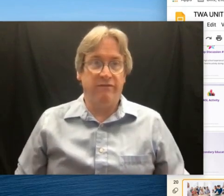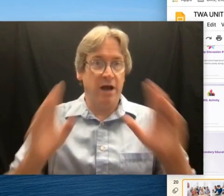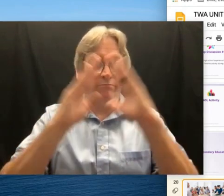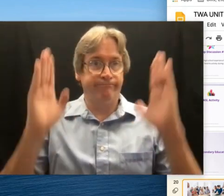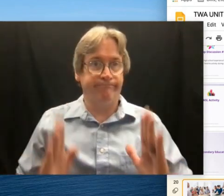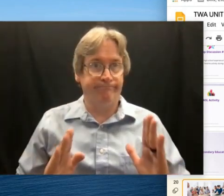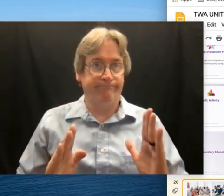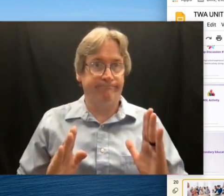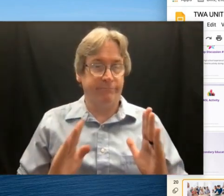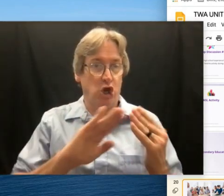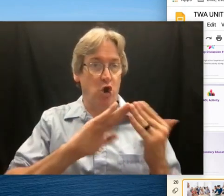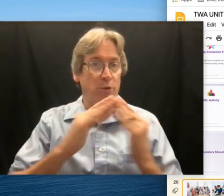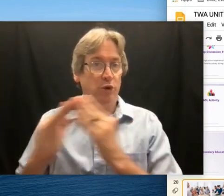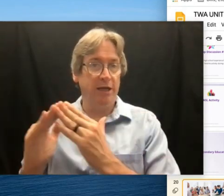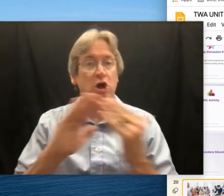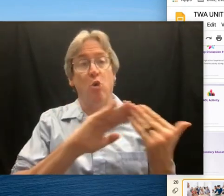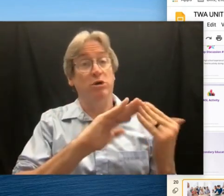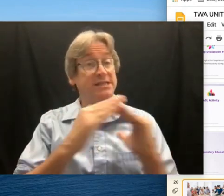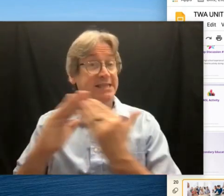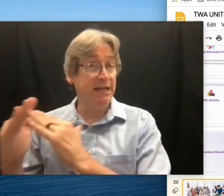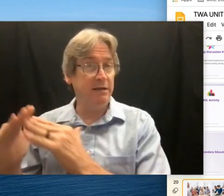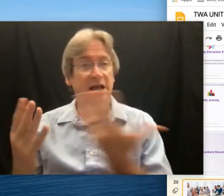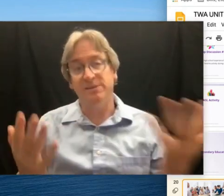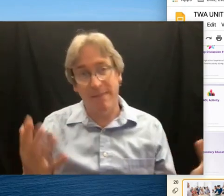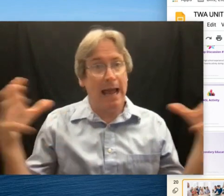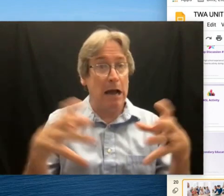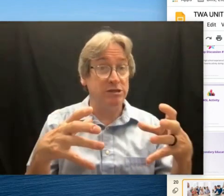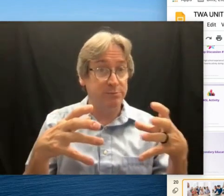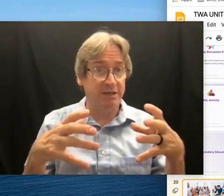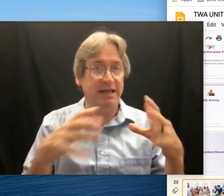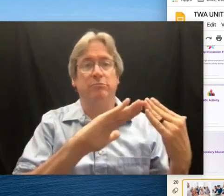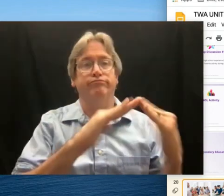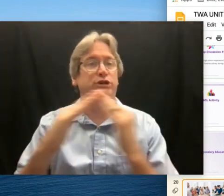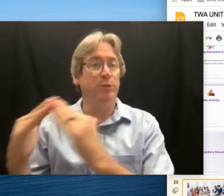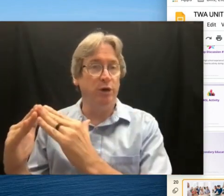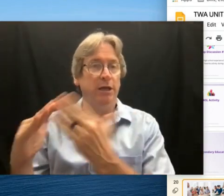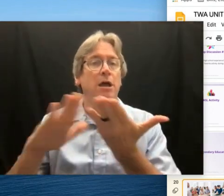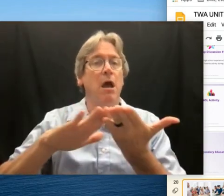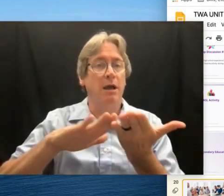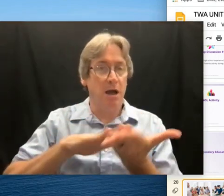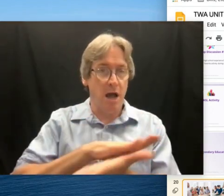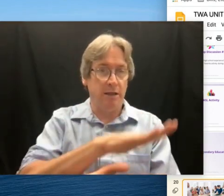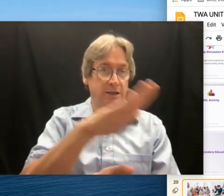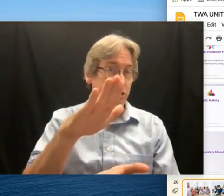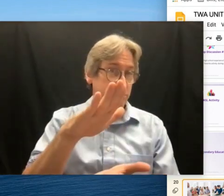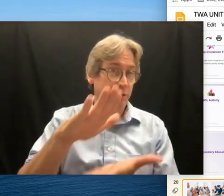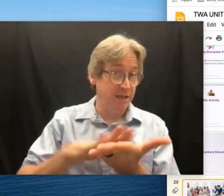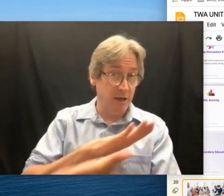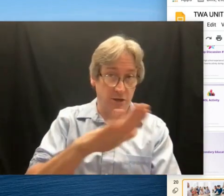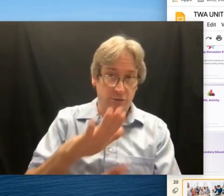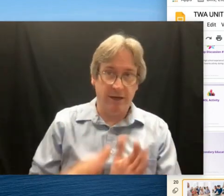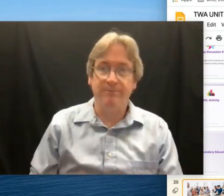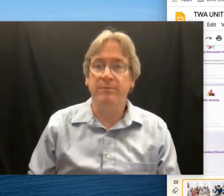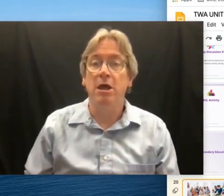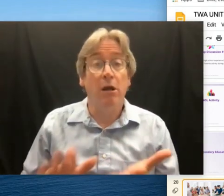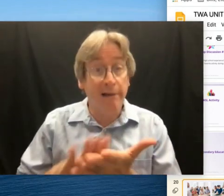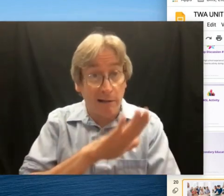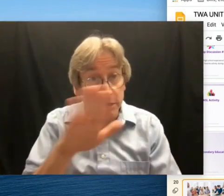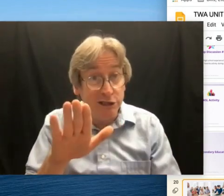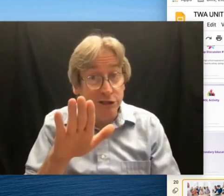So we've got community or city. It's many houses put together. Community, college. We did college